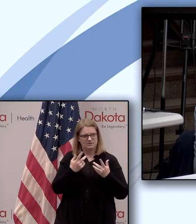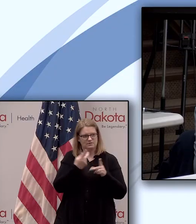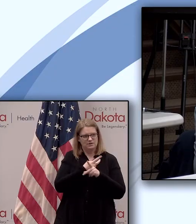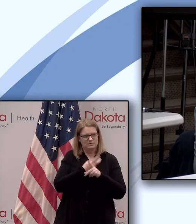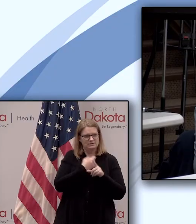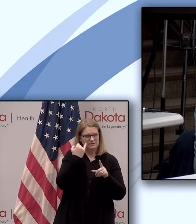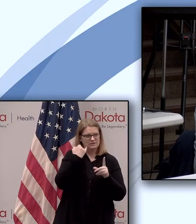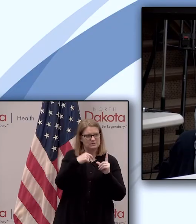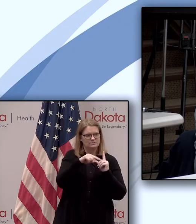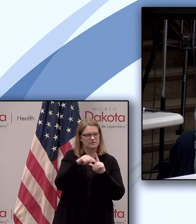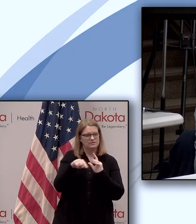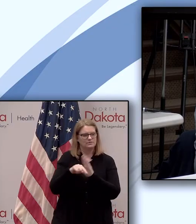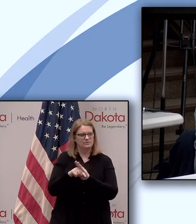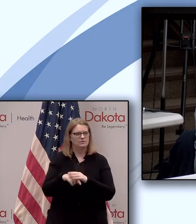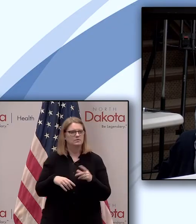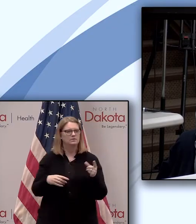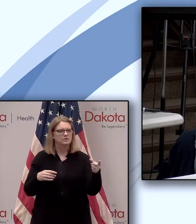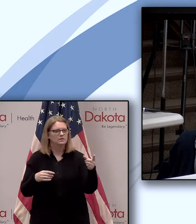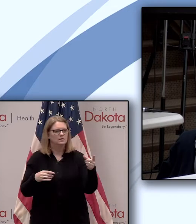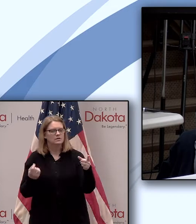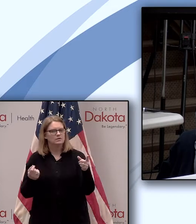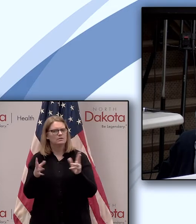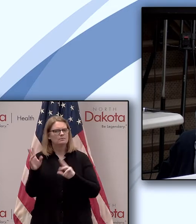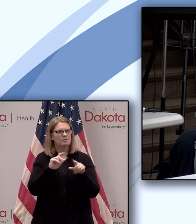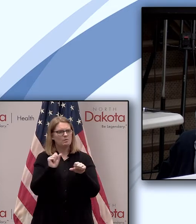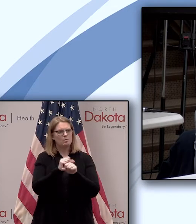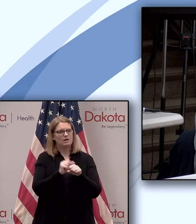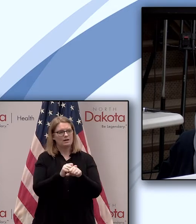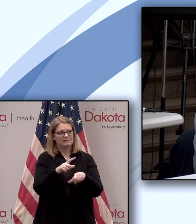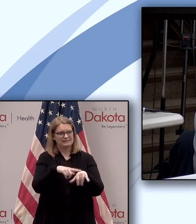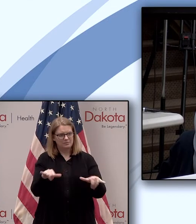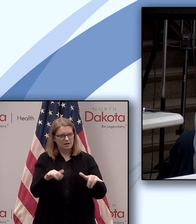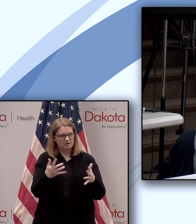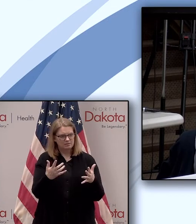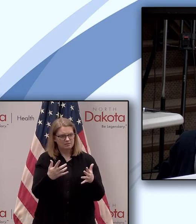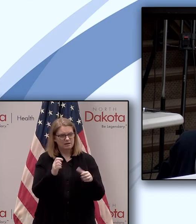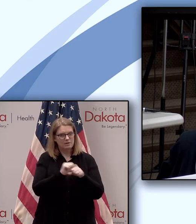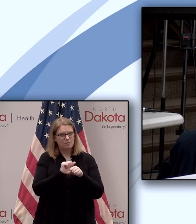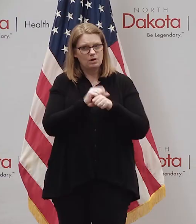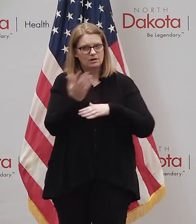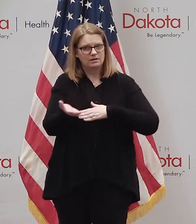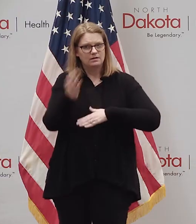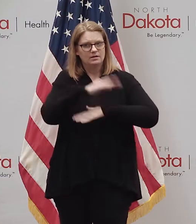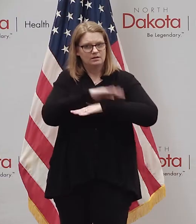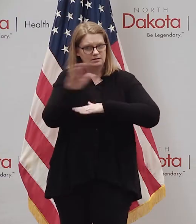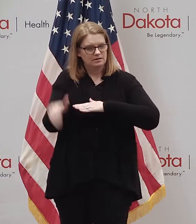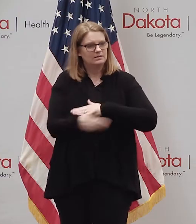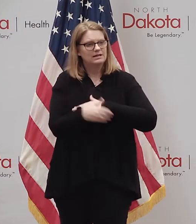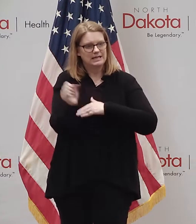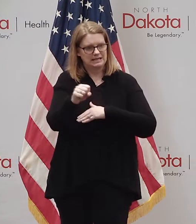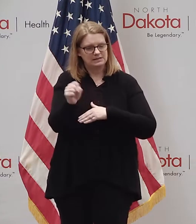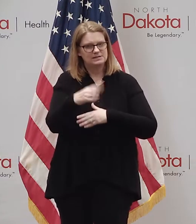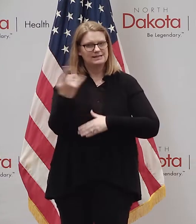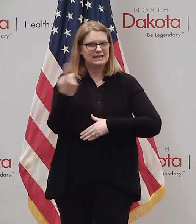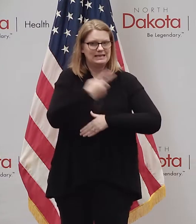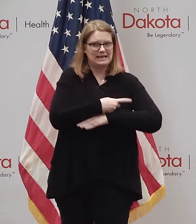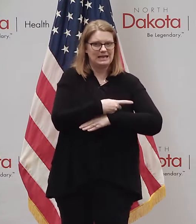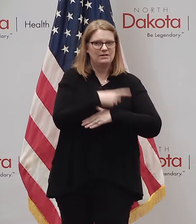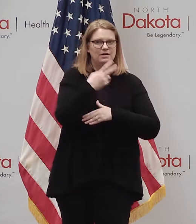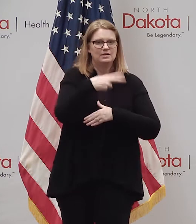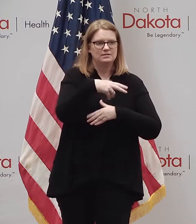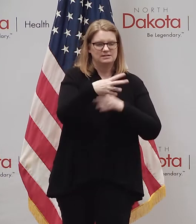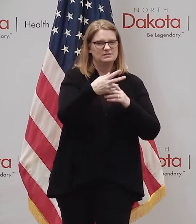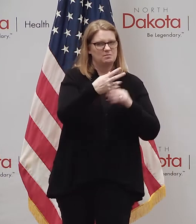How's your staffing level? How many people are working at one time? And are you still working around the clock? Yeah, we're working around the clock. The day shift, which is our